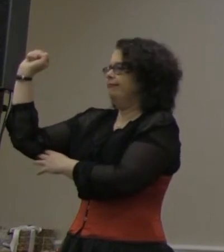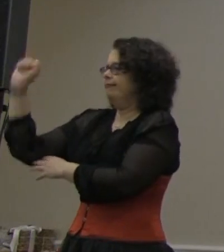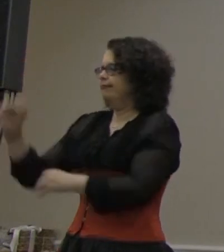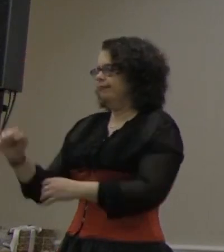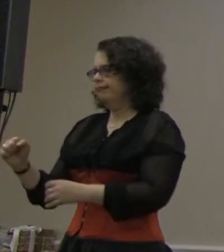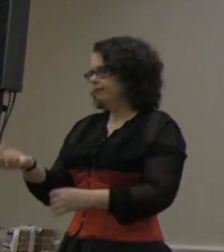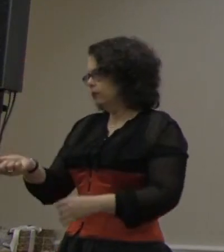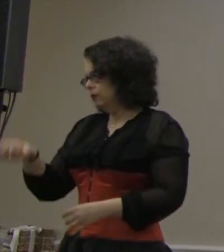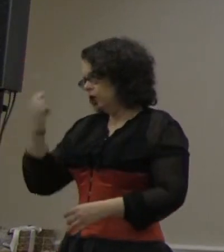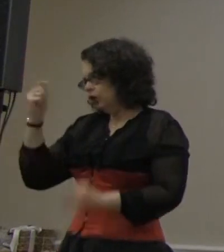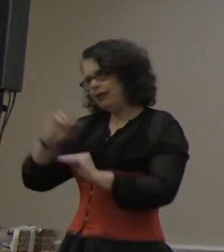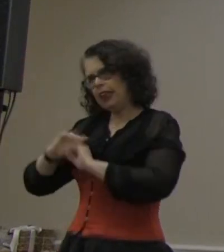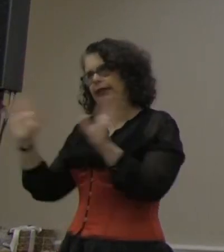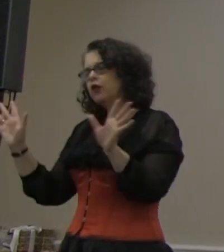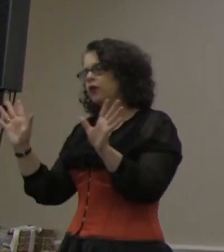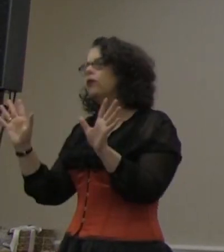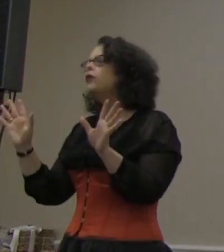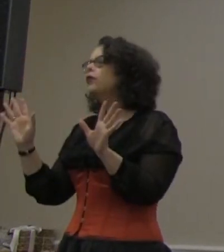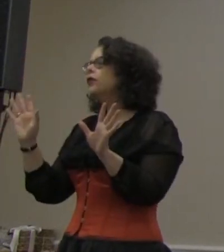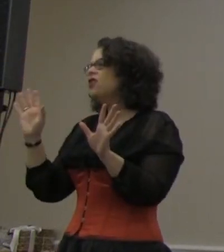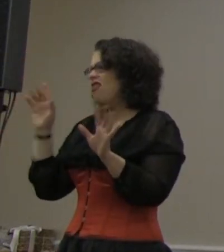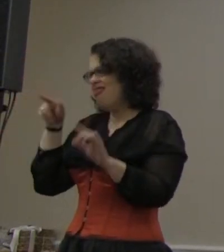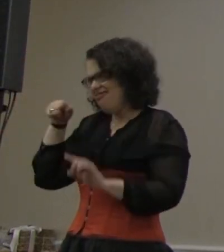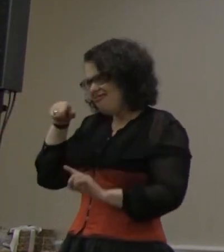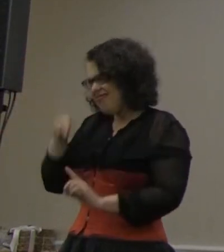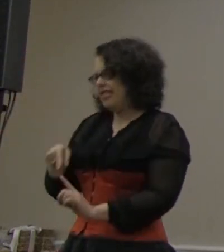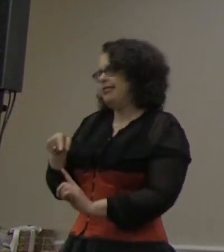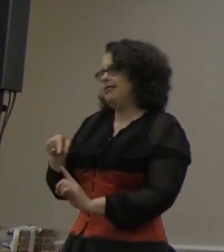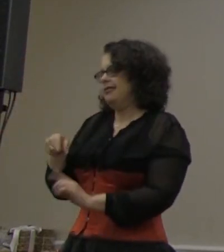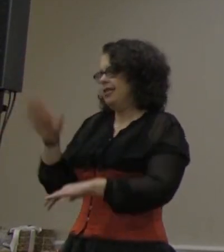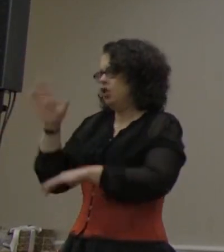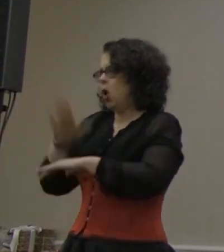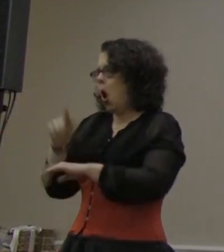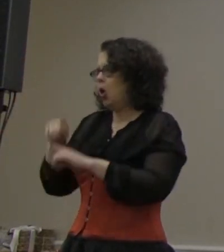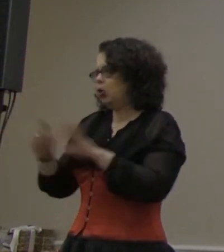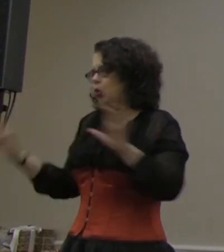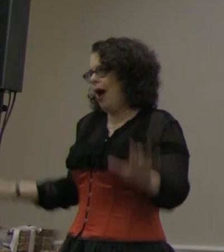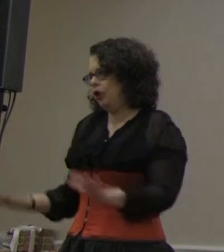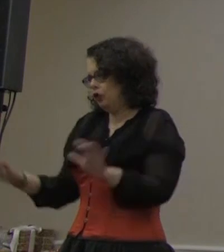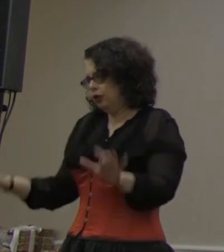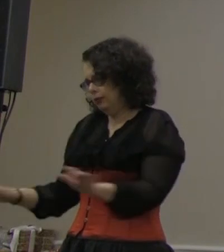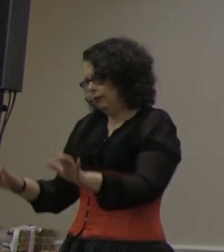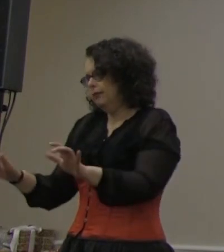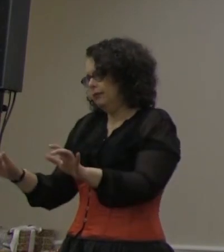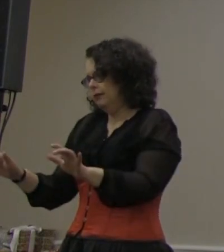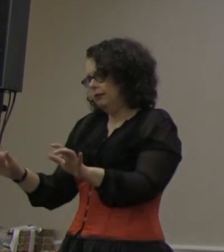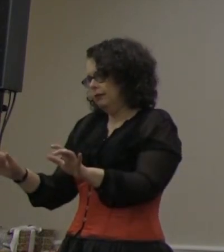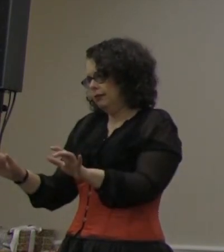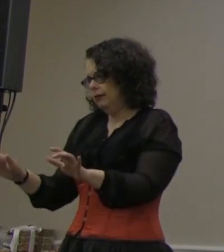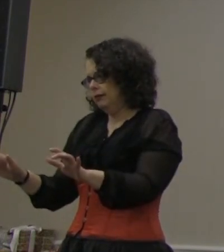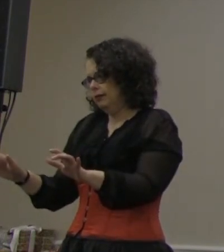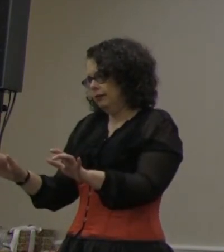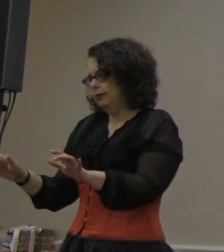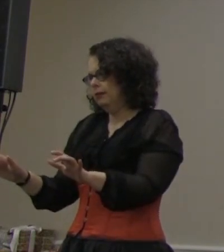Make no mistake, this is a call to action,